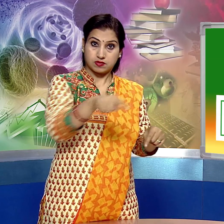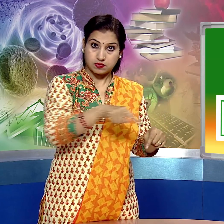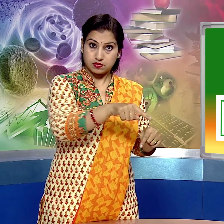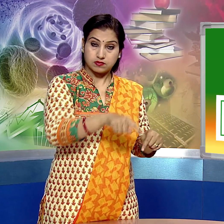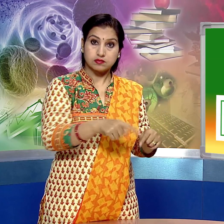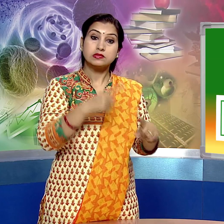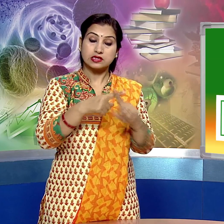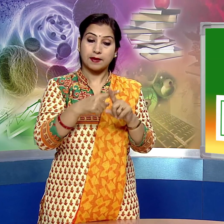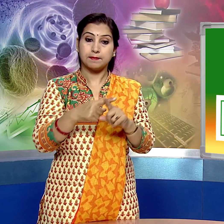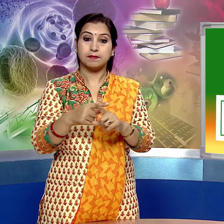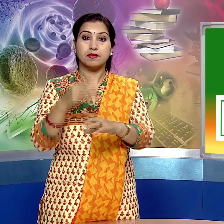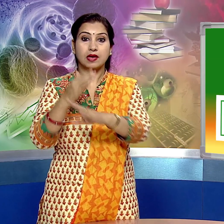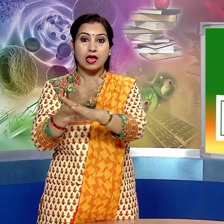and animal origin.